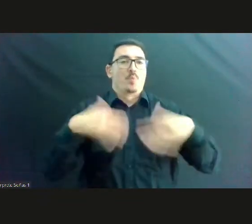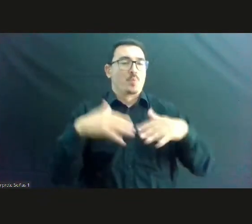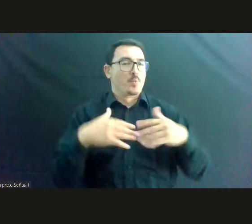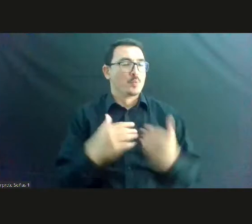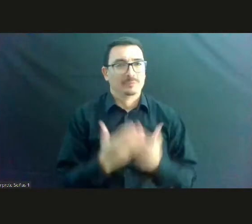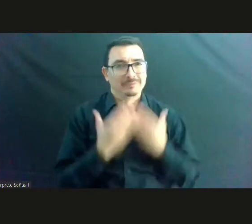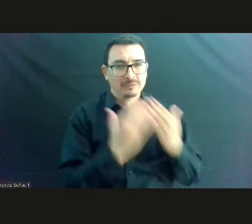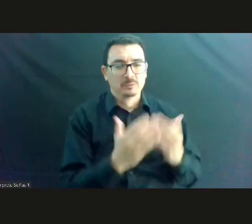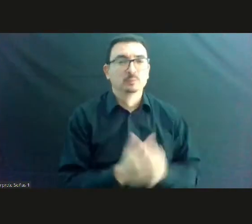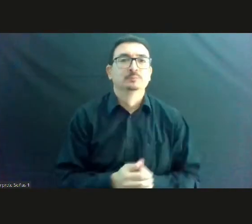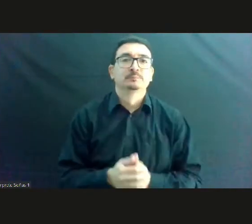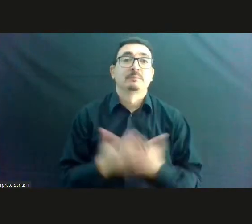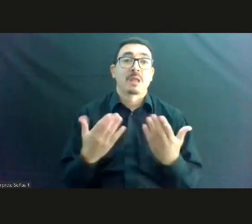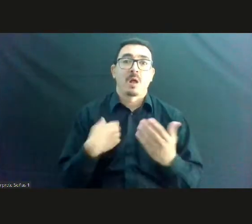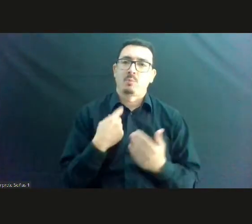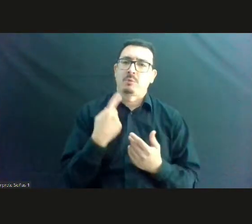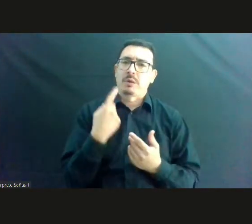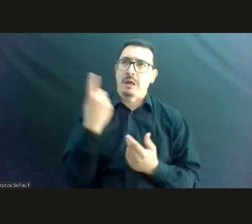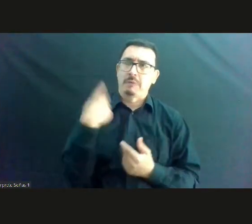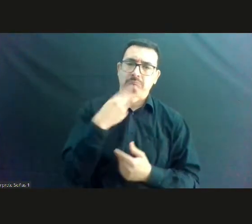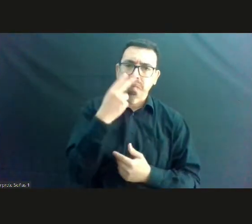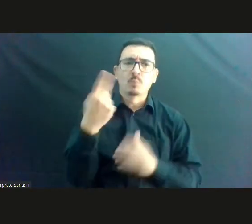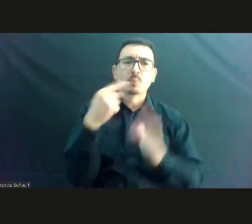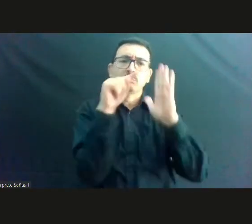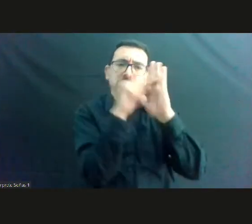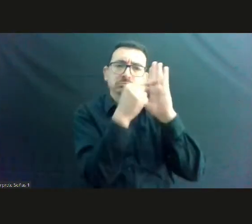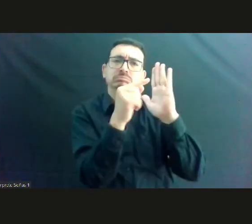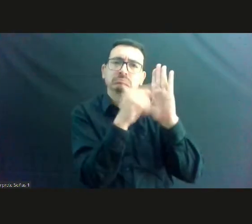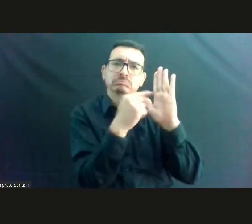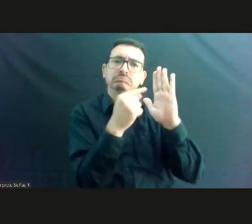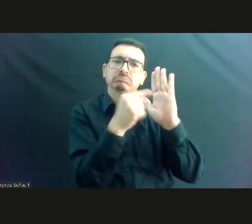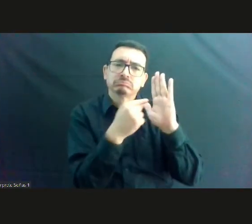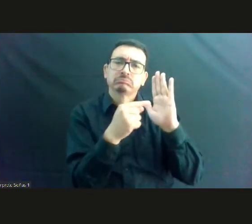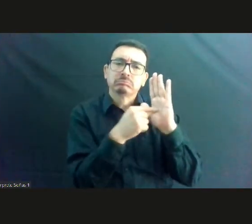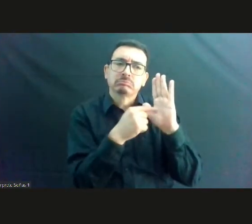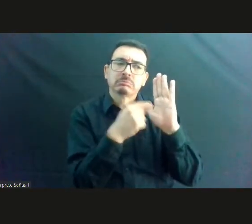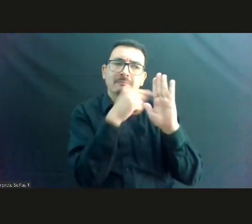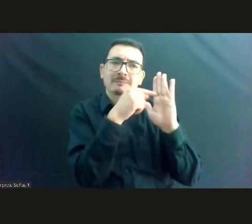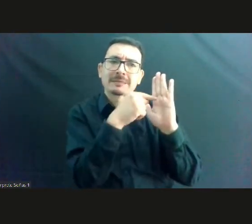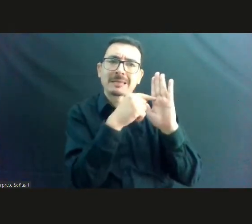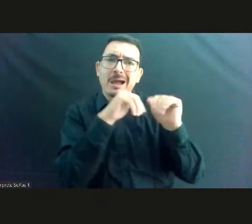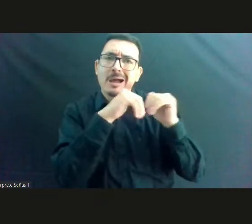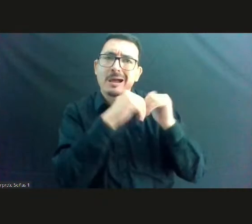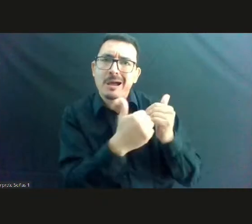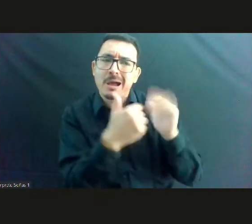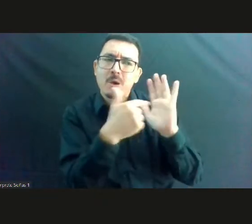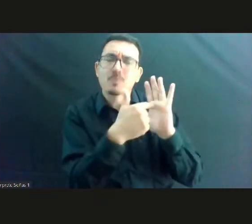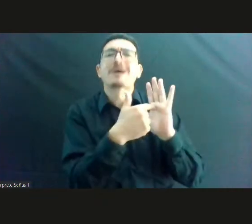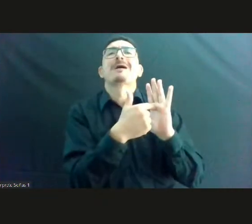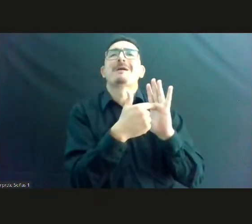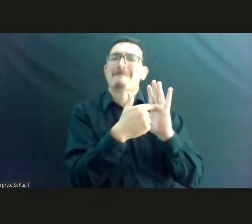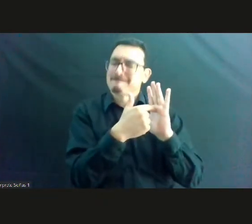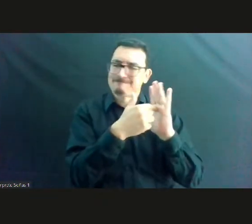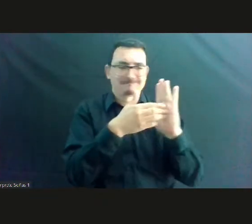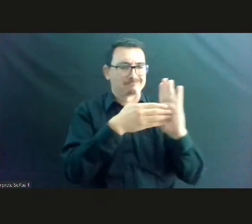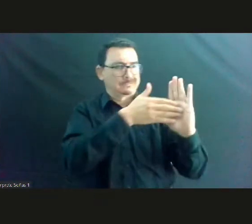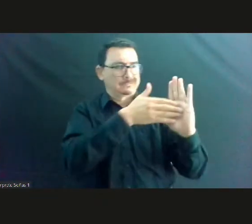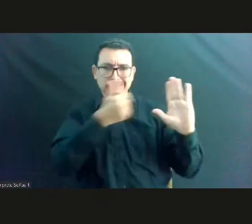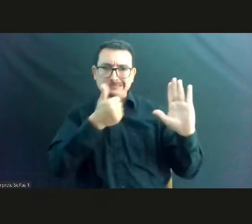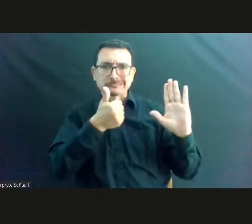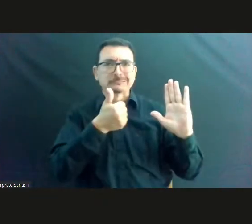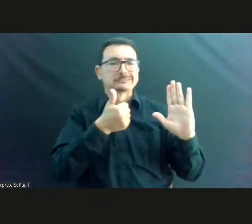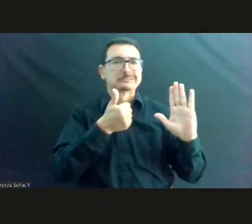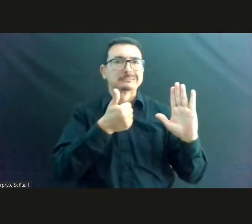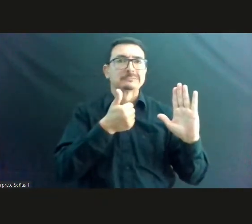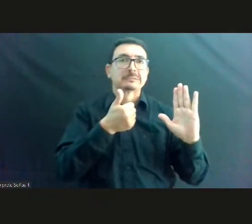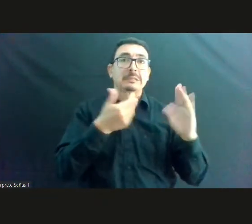break the back of COVID-19, we will not be able to stabilize our economy. That goes without saying across the board. She's